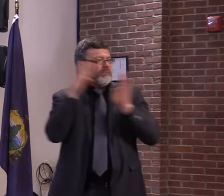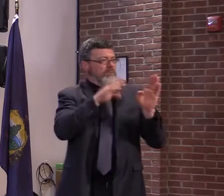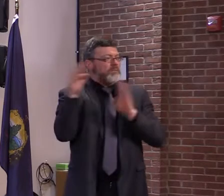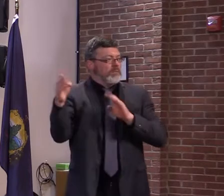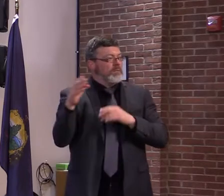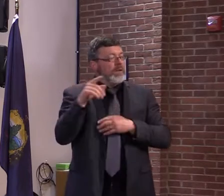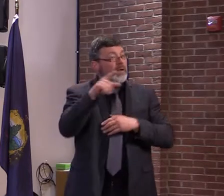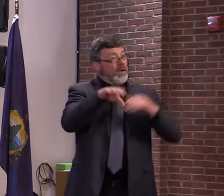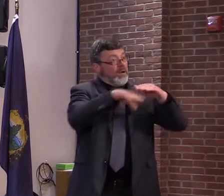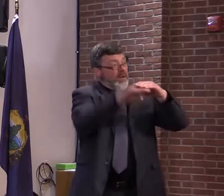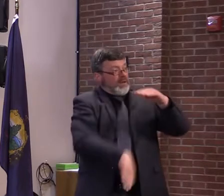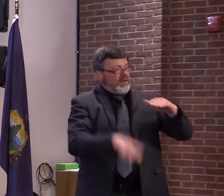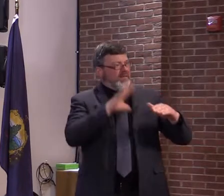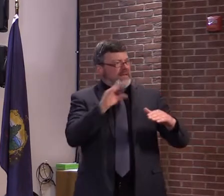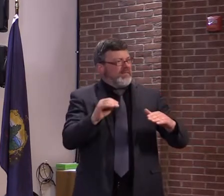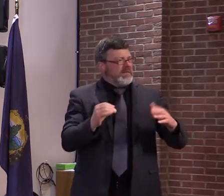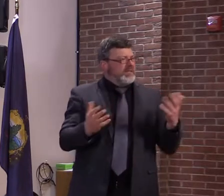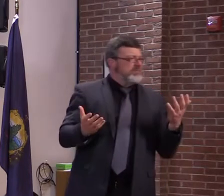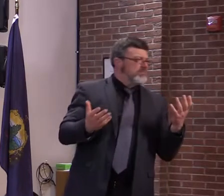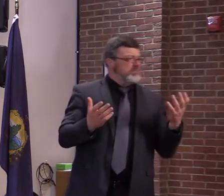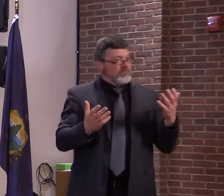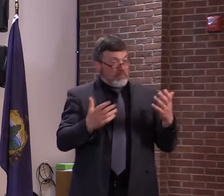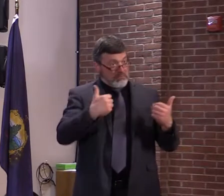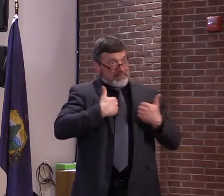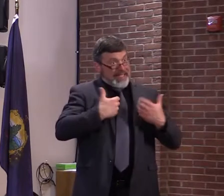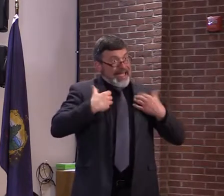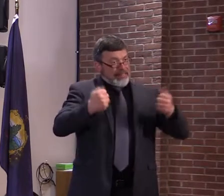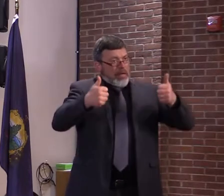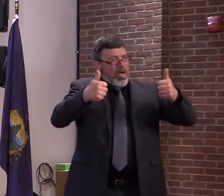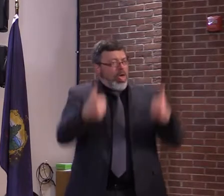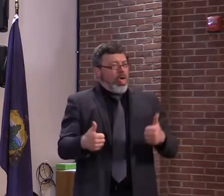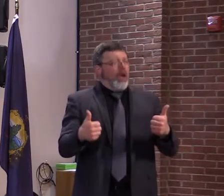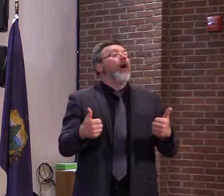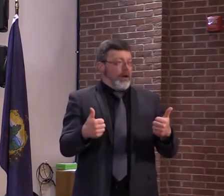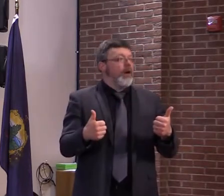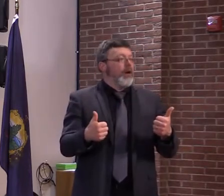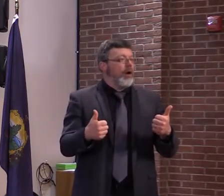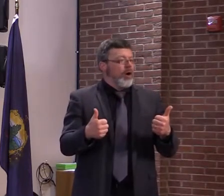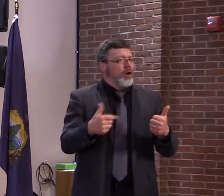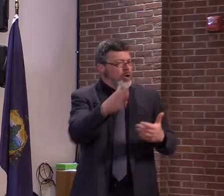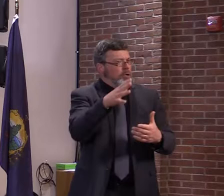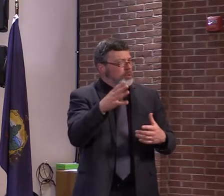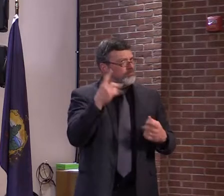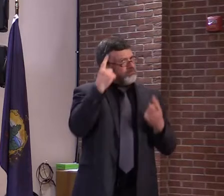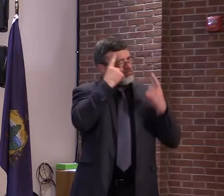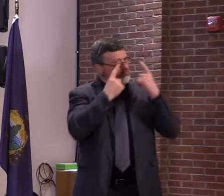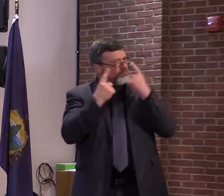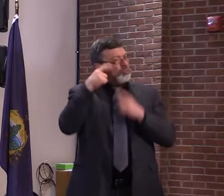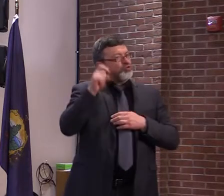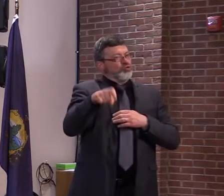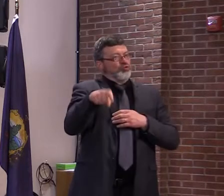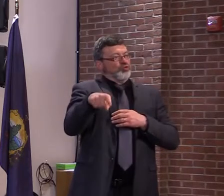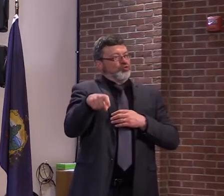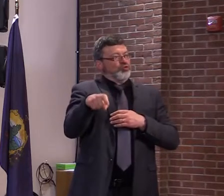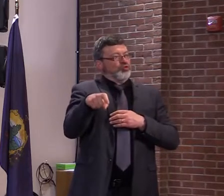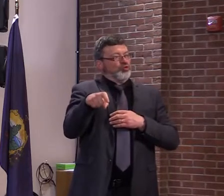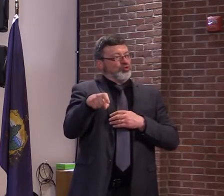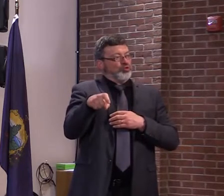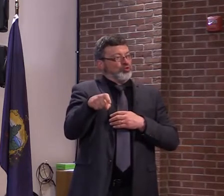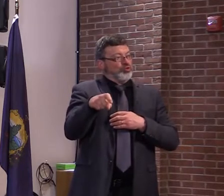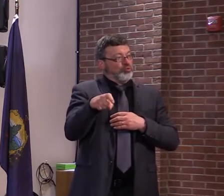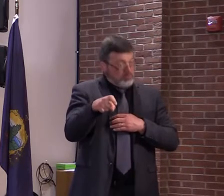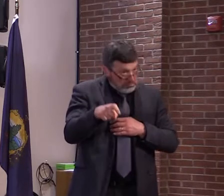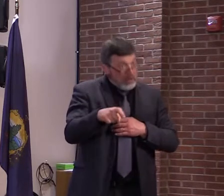a consideration if you're immunocompromised, or if the only vaccine you've received to date is two doses